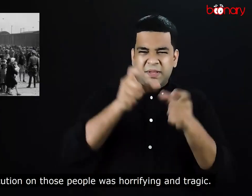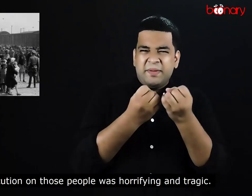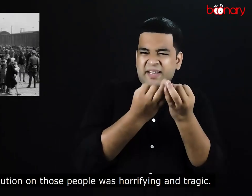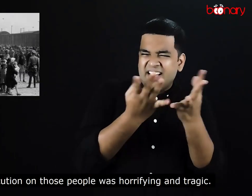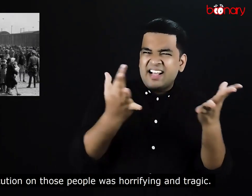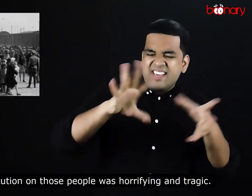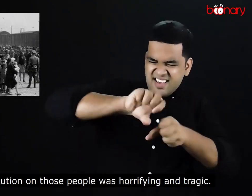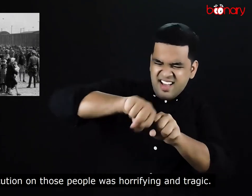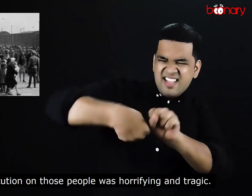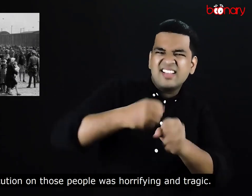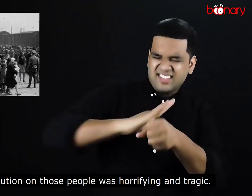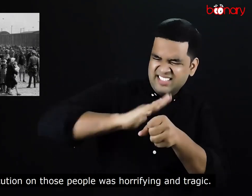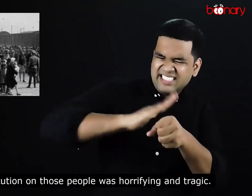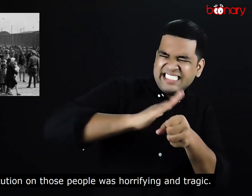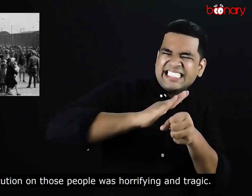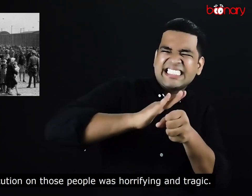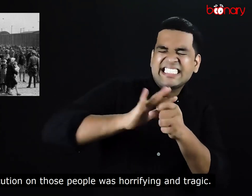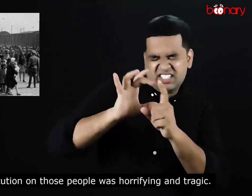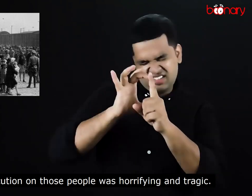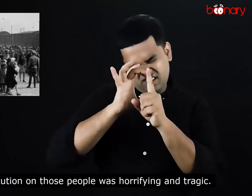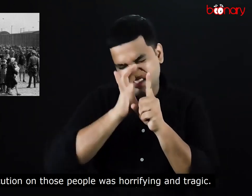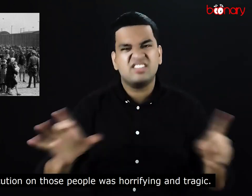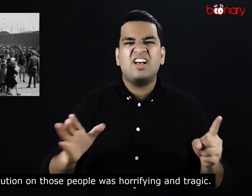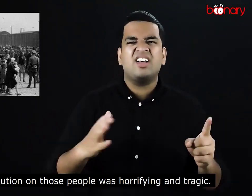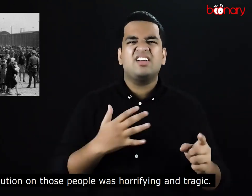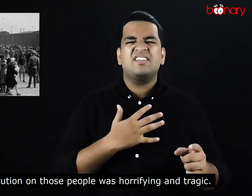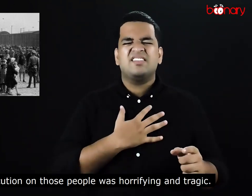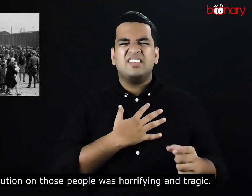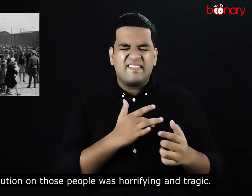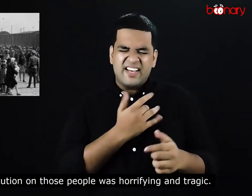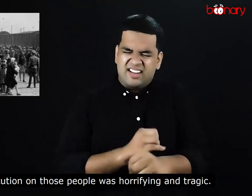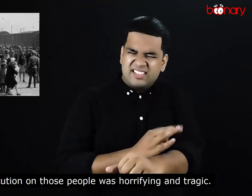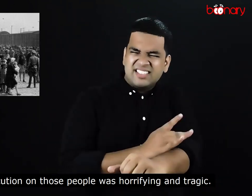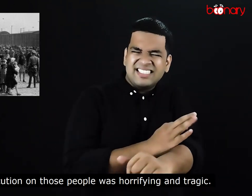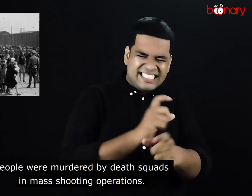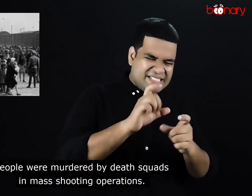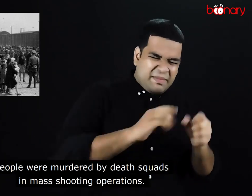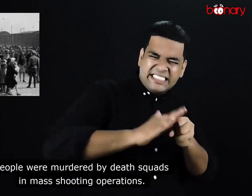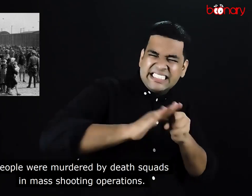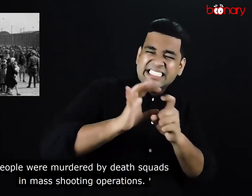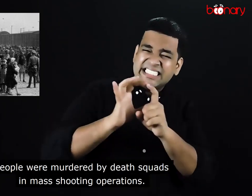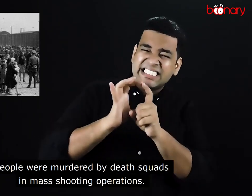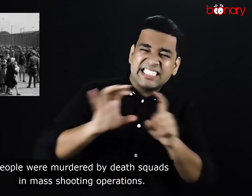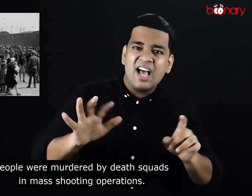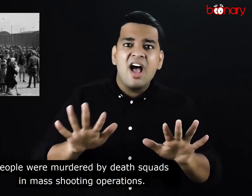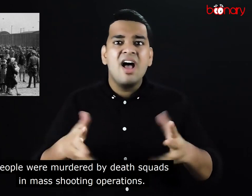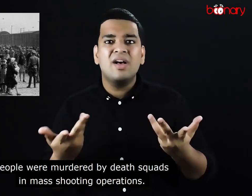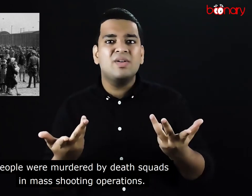The persecution on those people was horrifying and tragic. People were